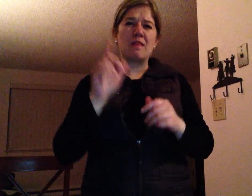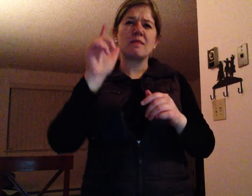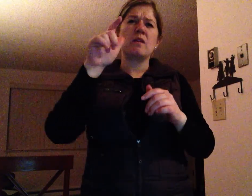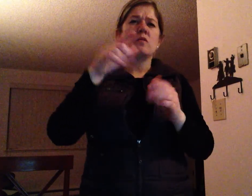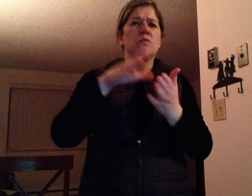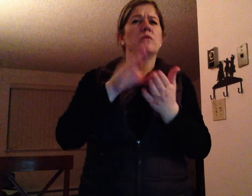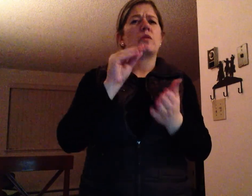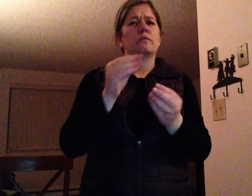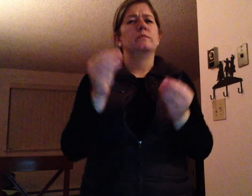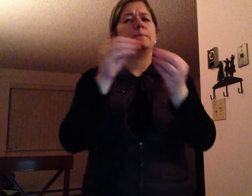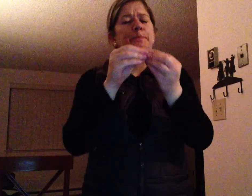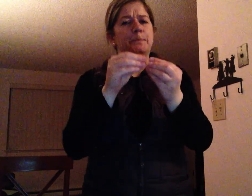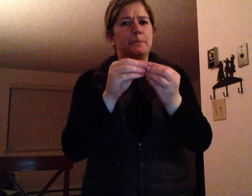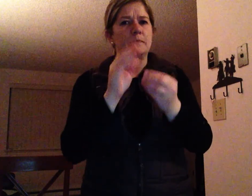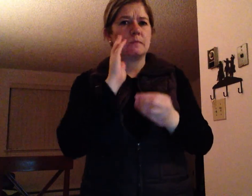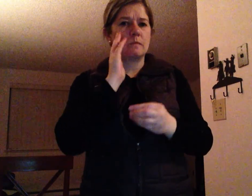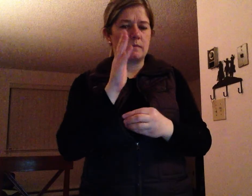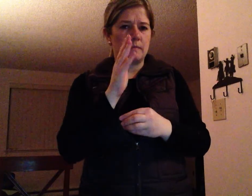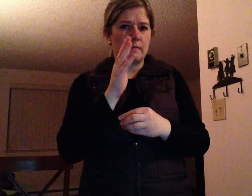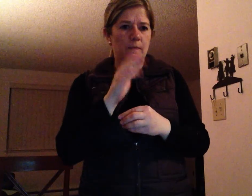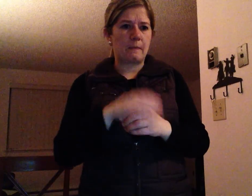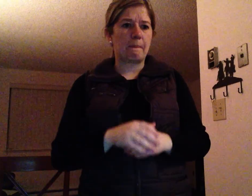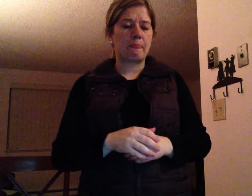blocks. What I need is 1 out of every 2 of